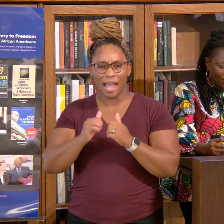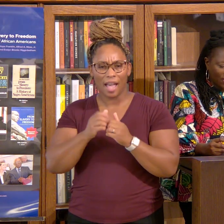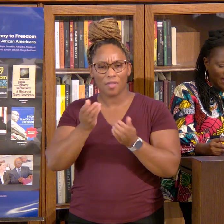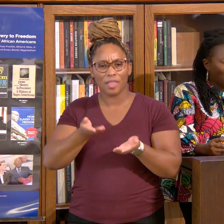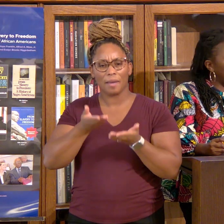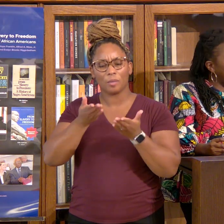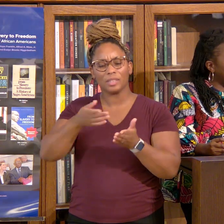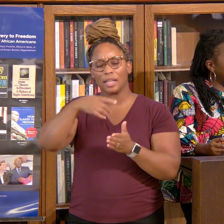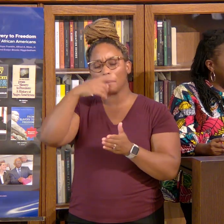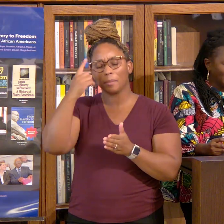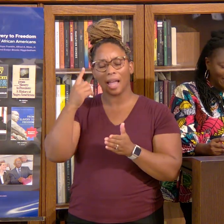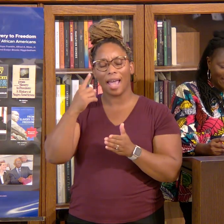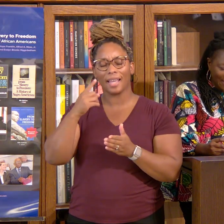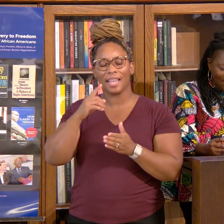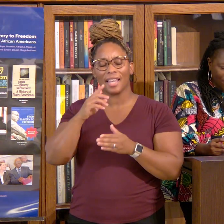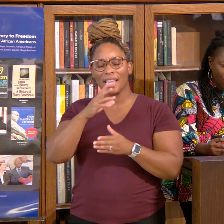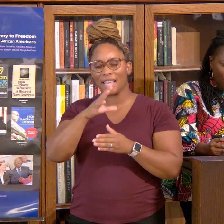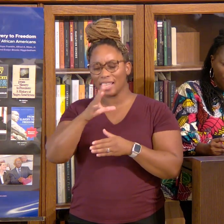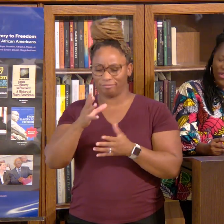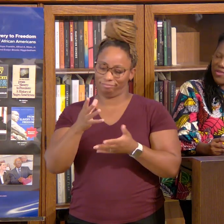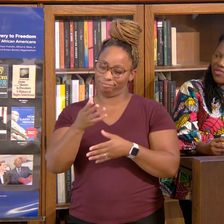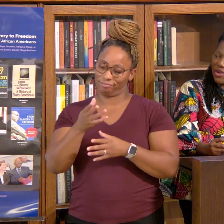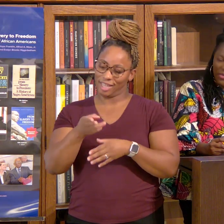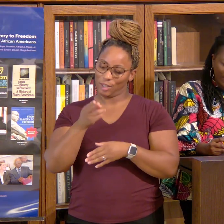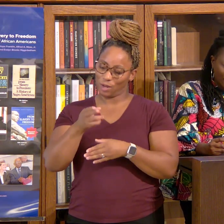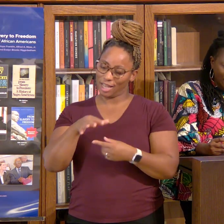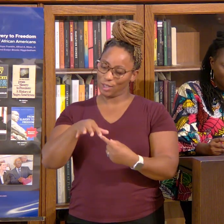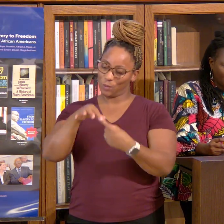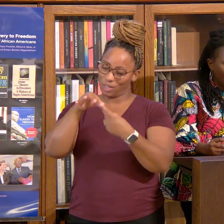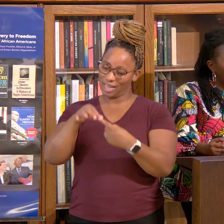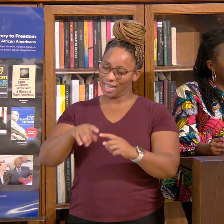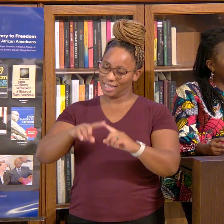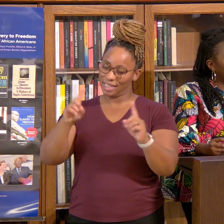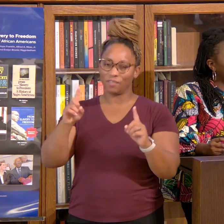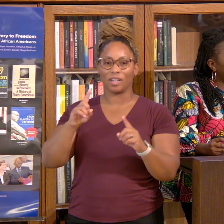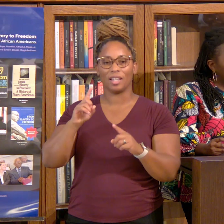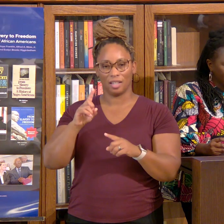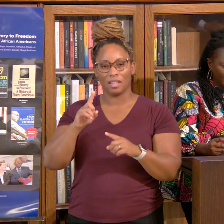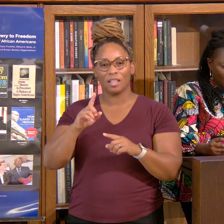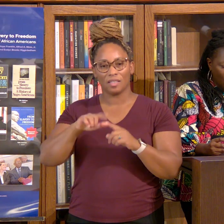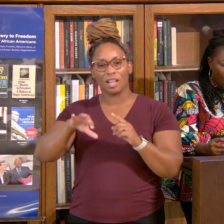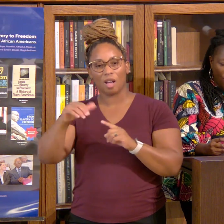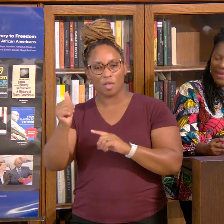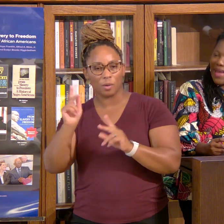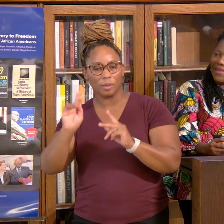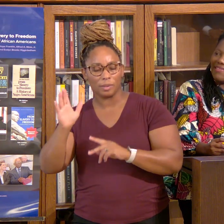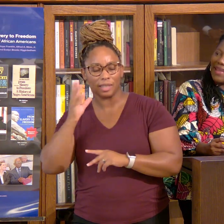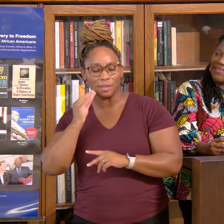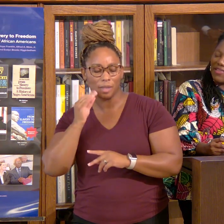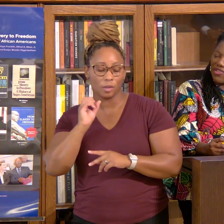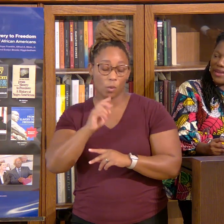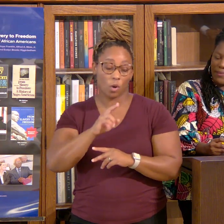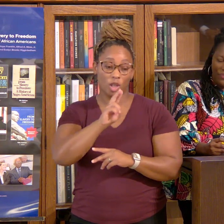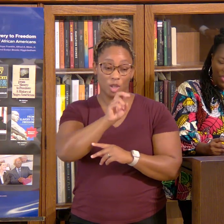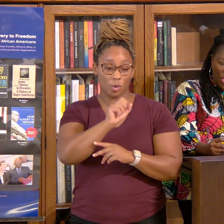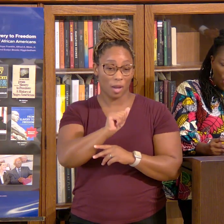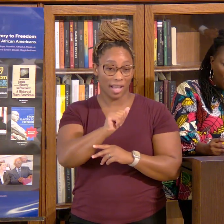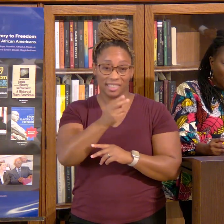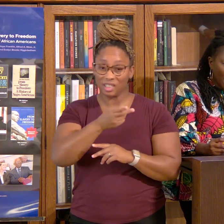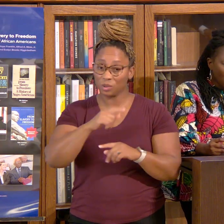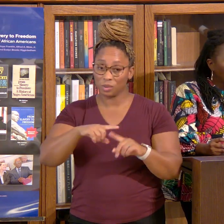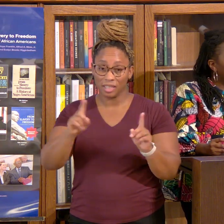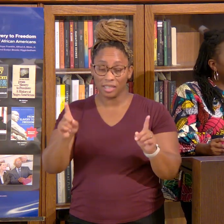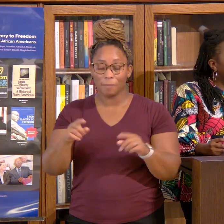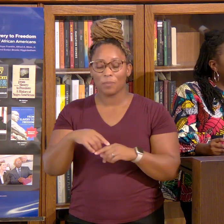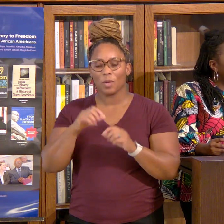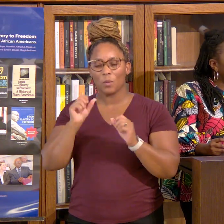women's history as unique and distinct from larger historical narratives about African-American history or United States history